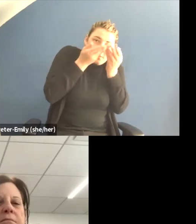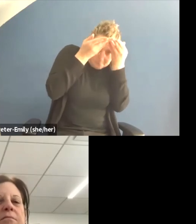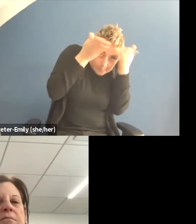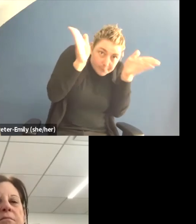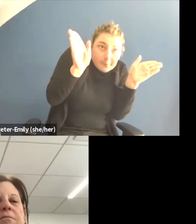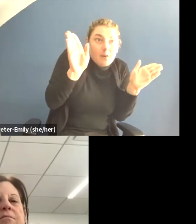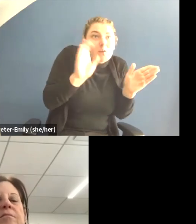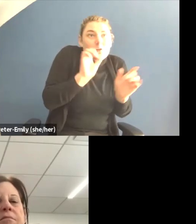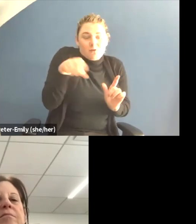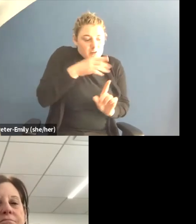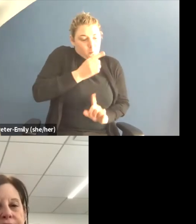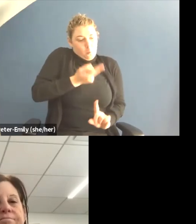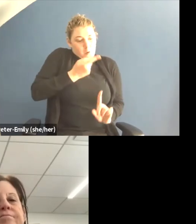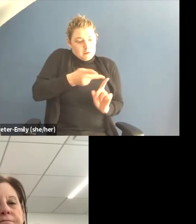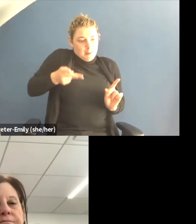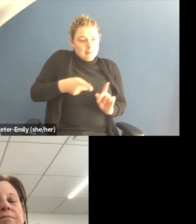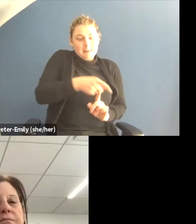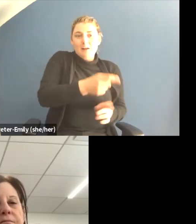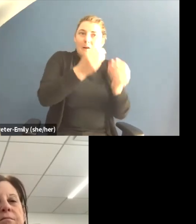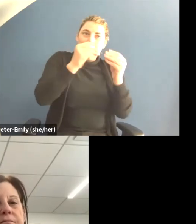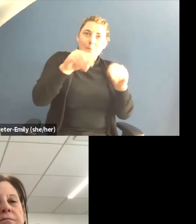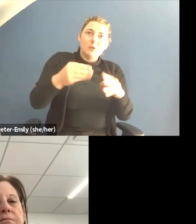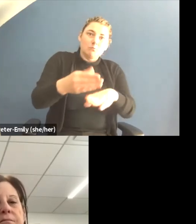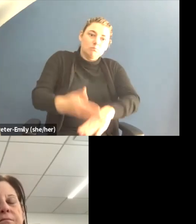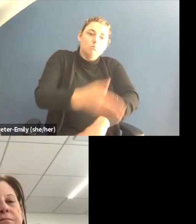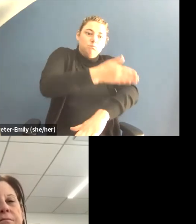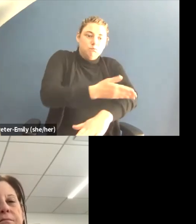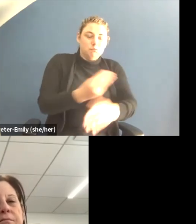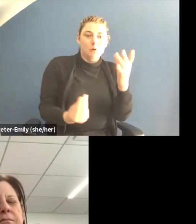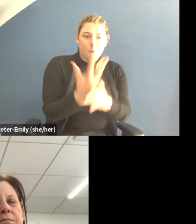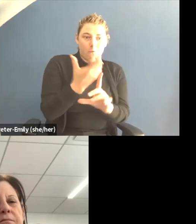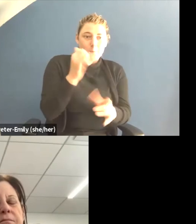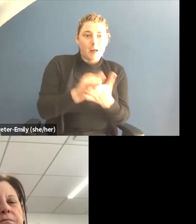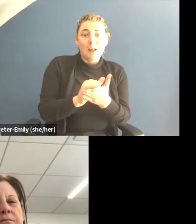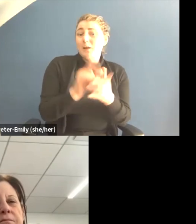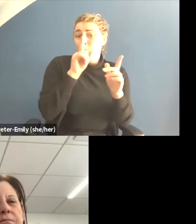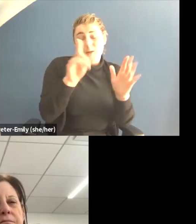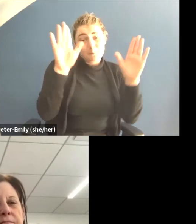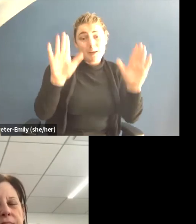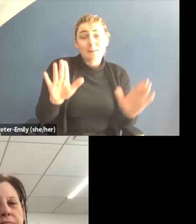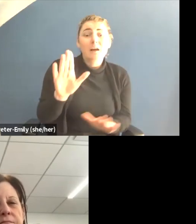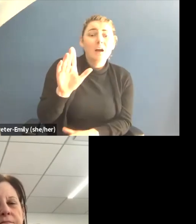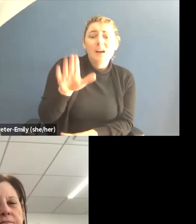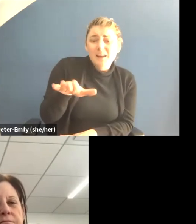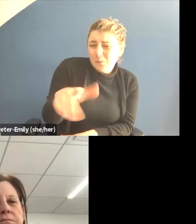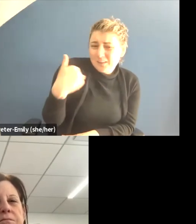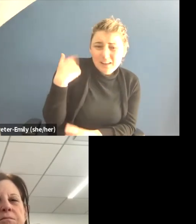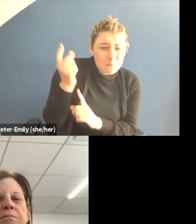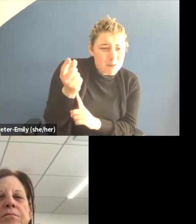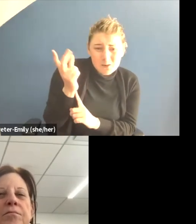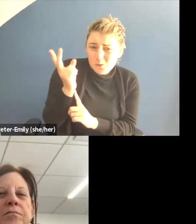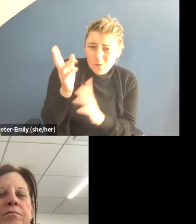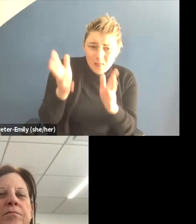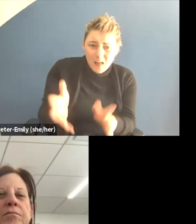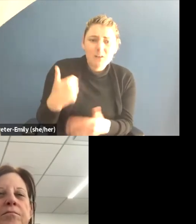of one space. It was really quite extraordinary. Laura, we have just a minute or two more, and I